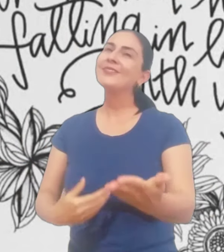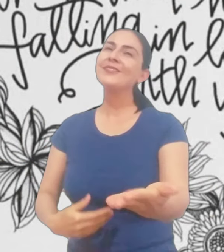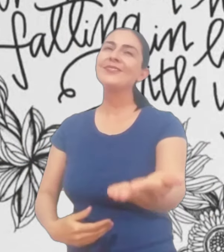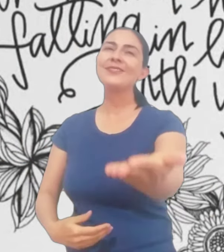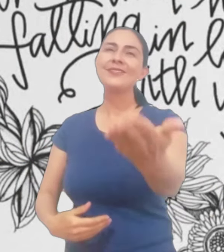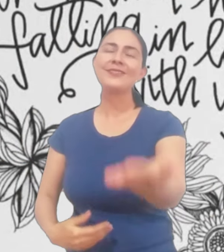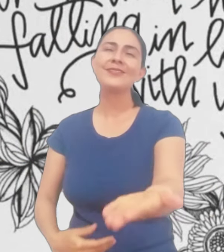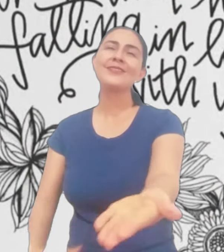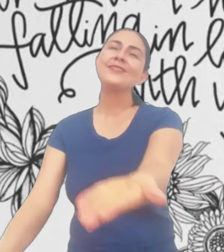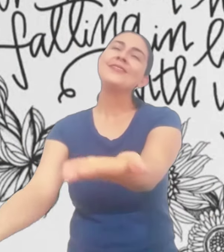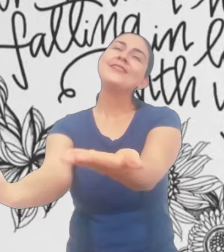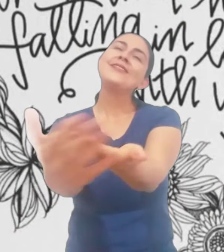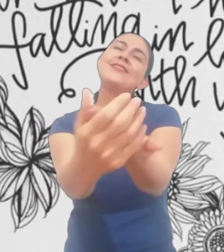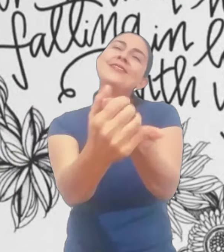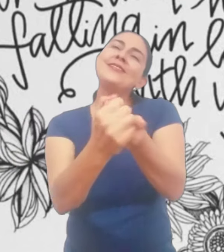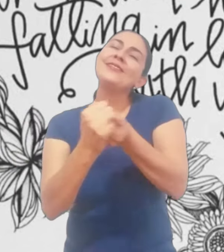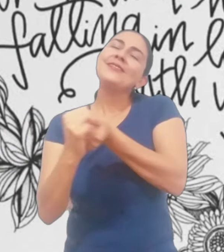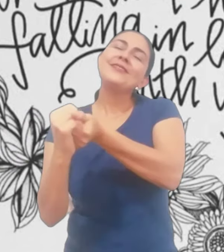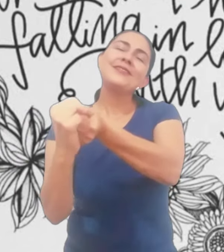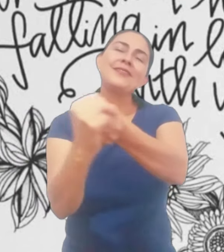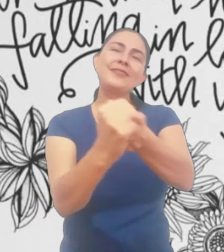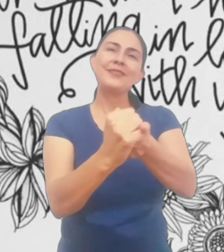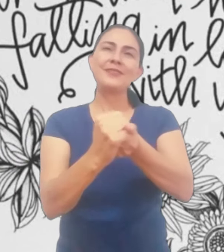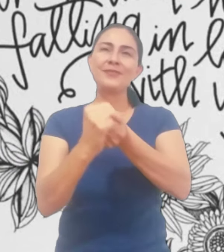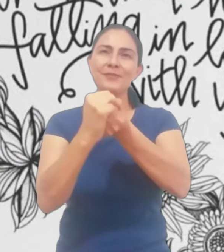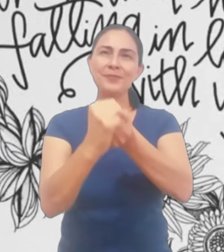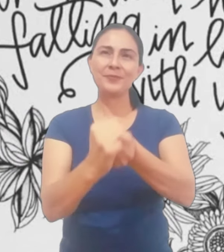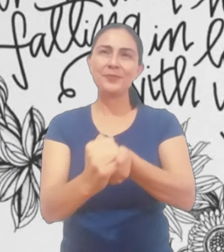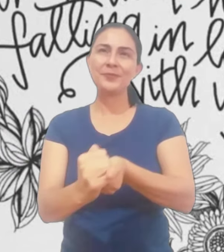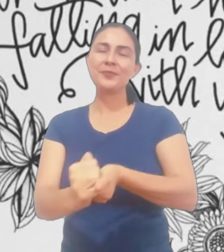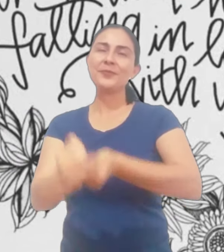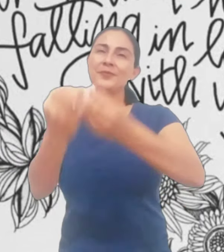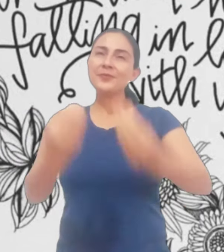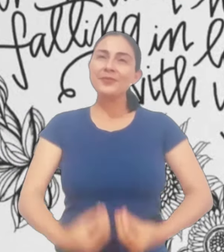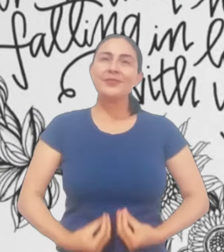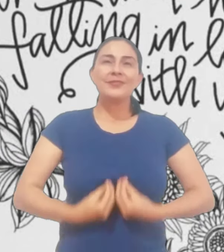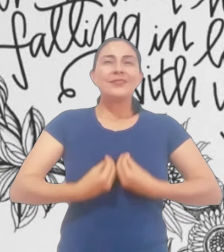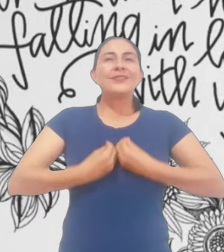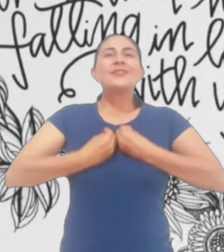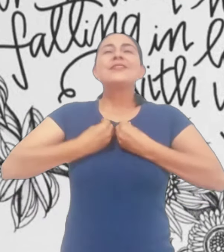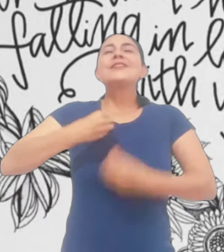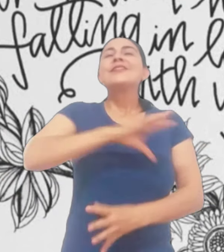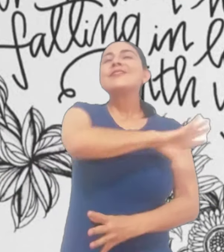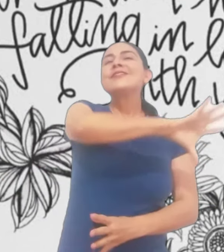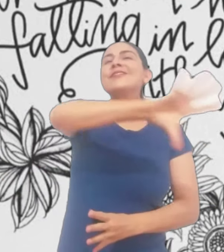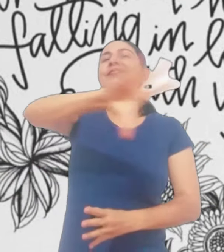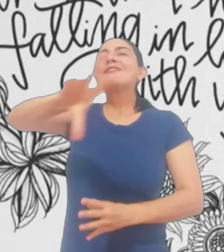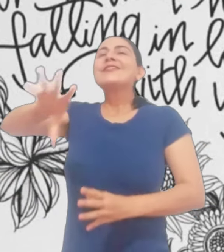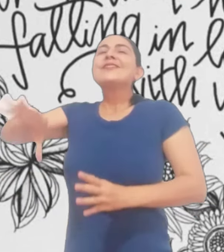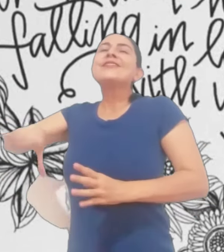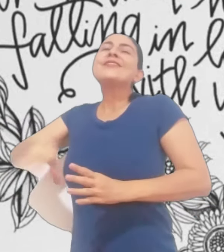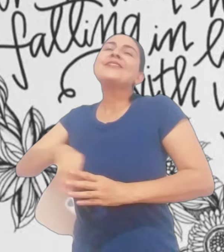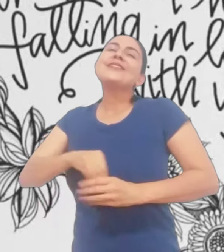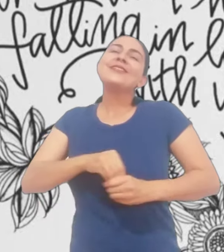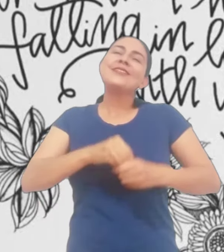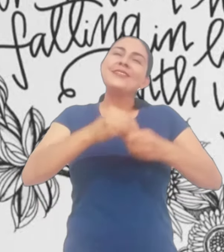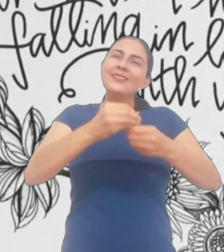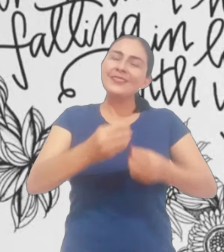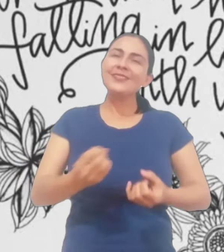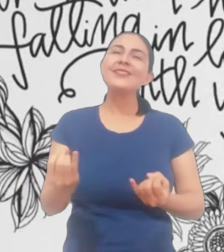my hand, take my whole life